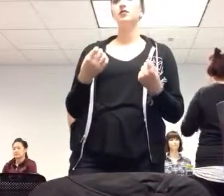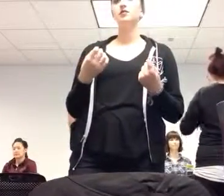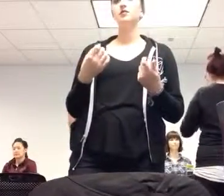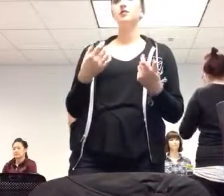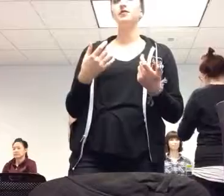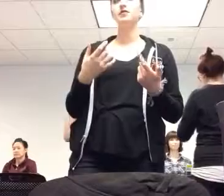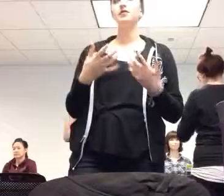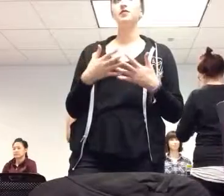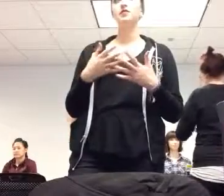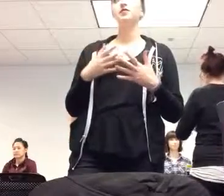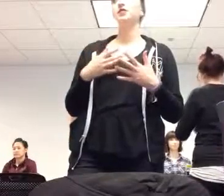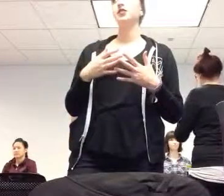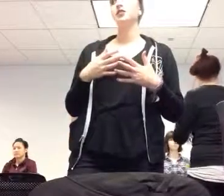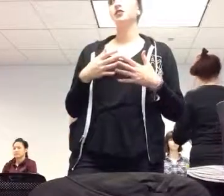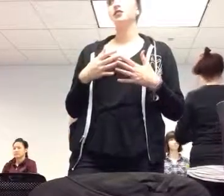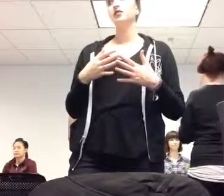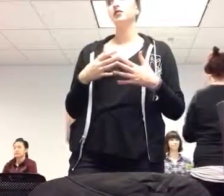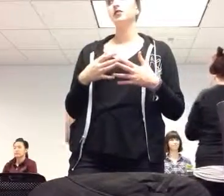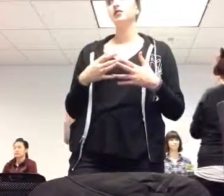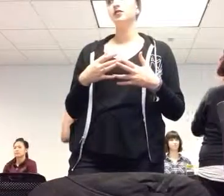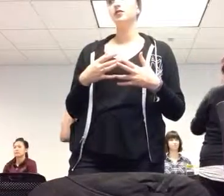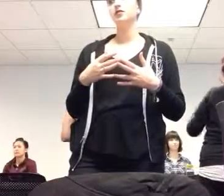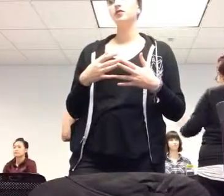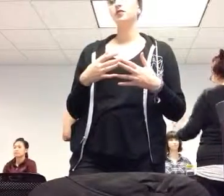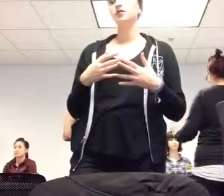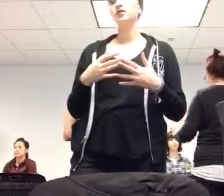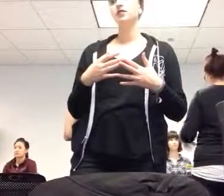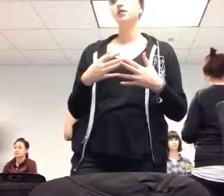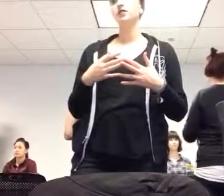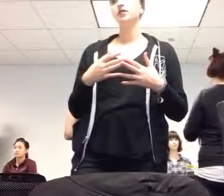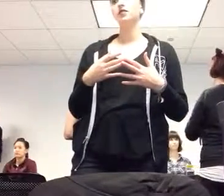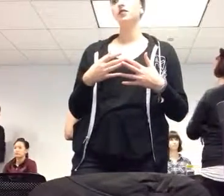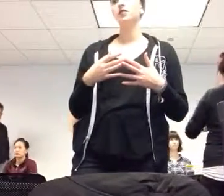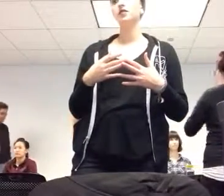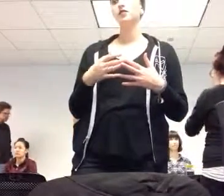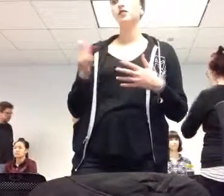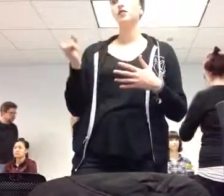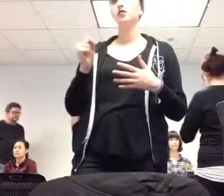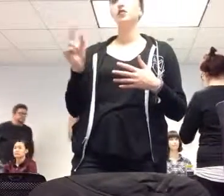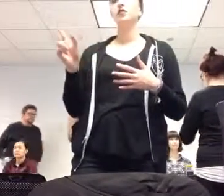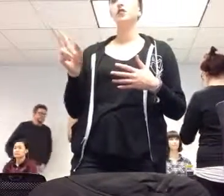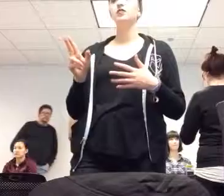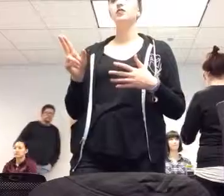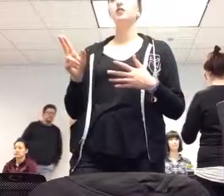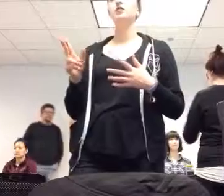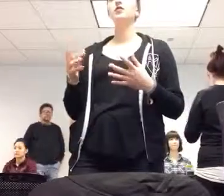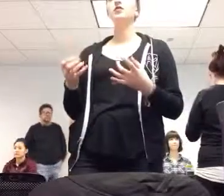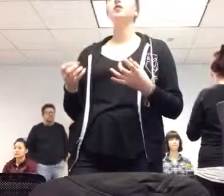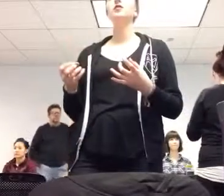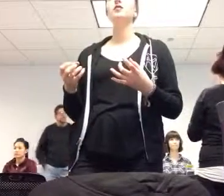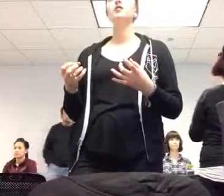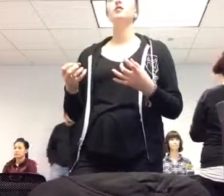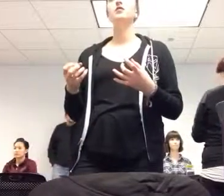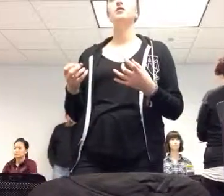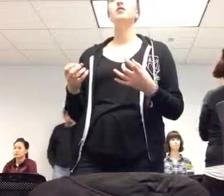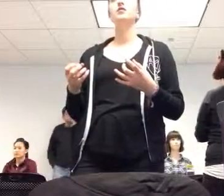going to go on now. Major problem in the Soviet Union, and I showed that to you, Katie, when I read you. The worst thing about communism